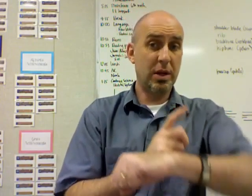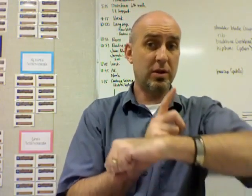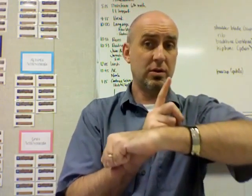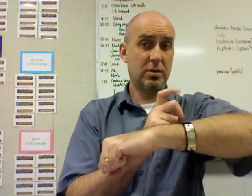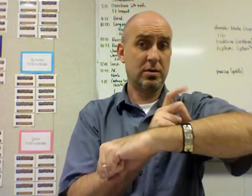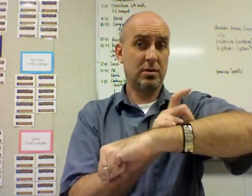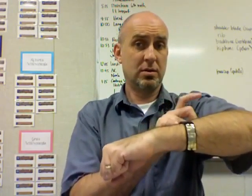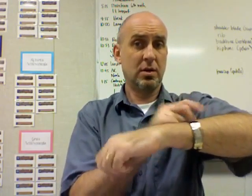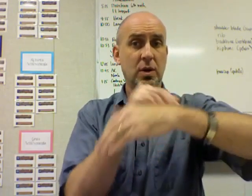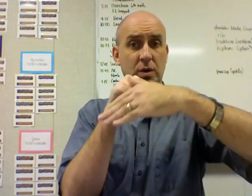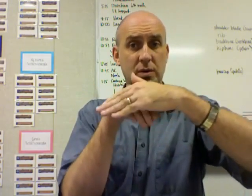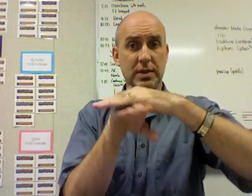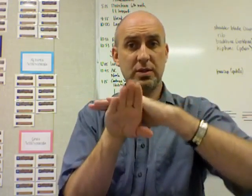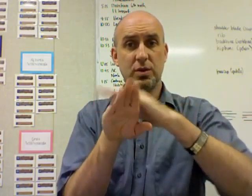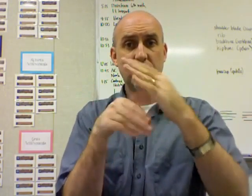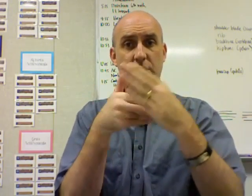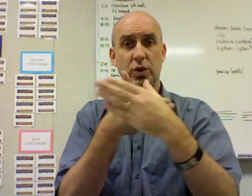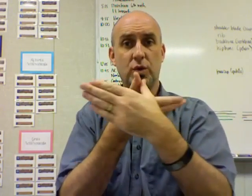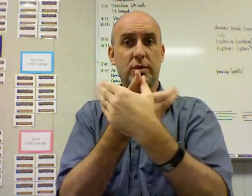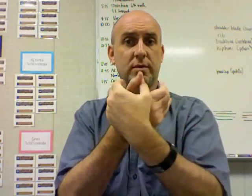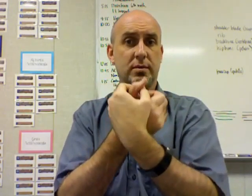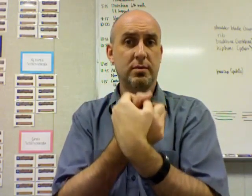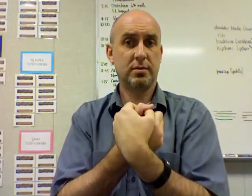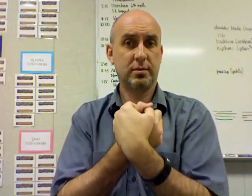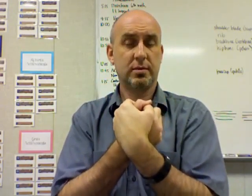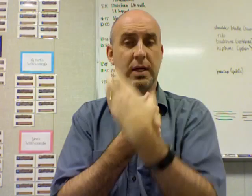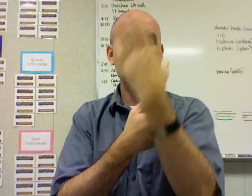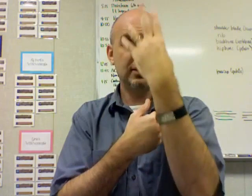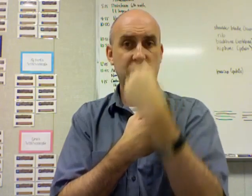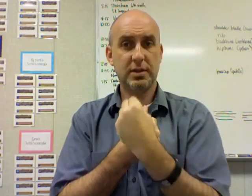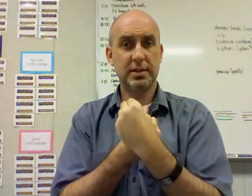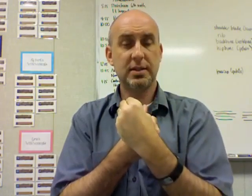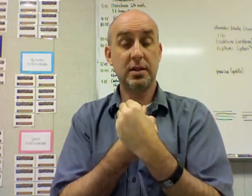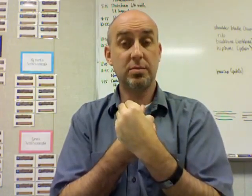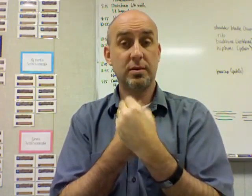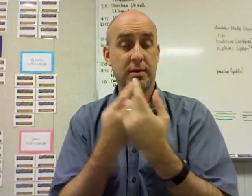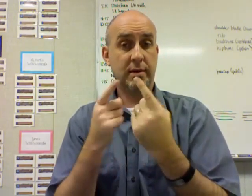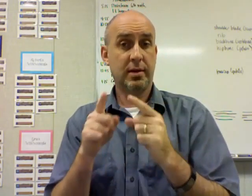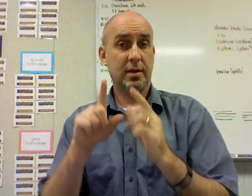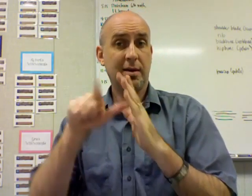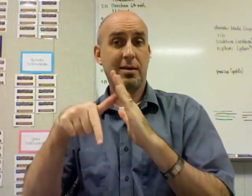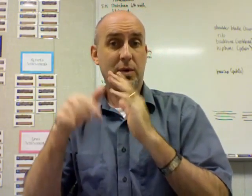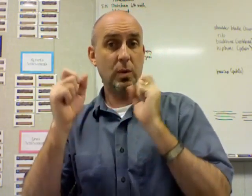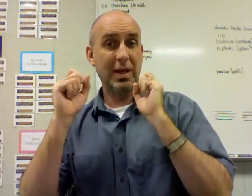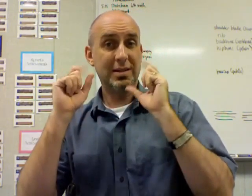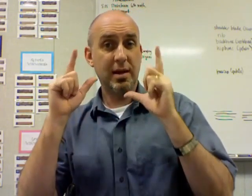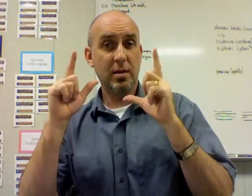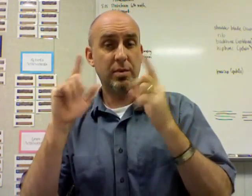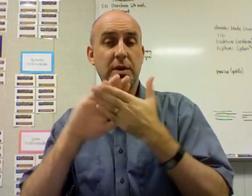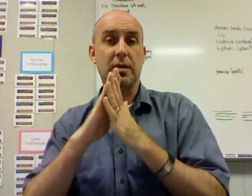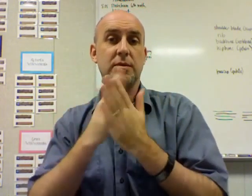caterpillar goes into a cocoon and falls asleep. And then when it wakes up, it becomes a